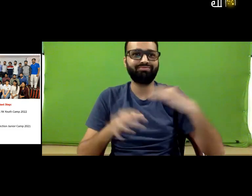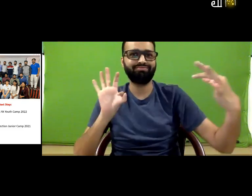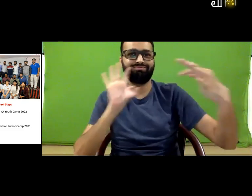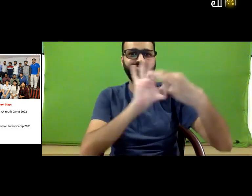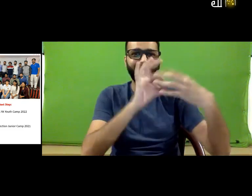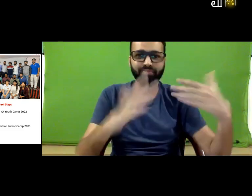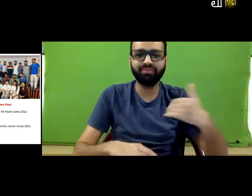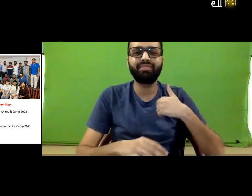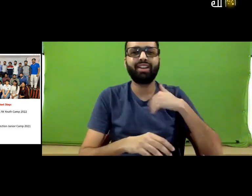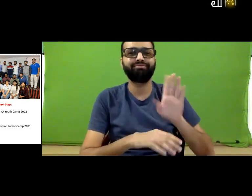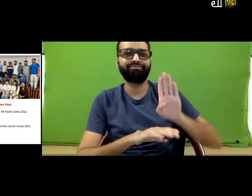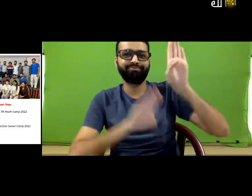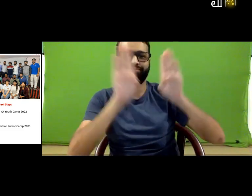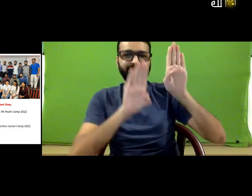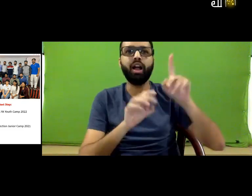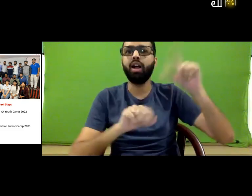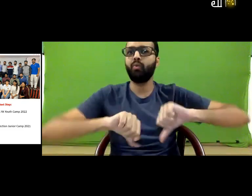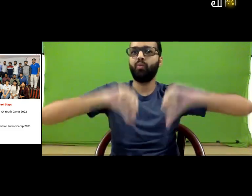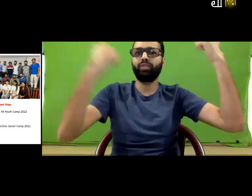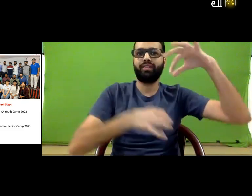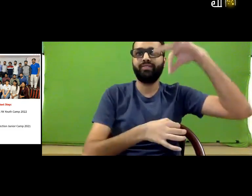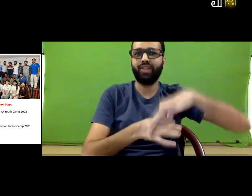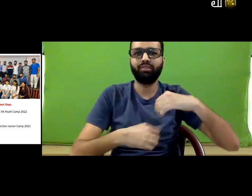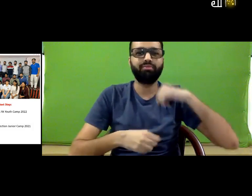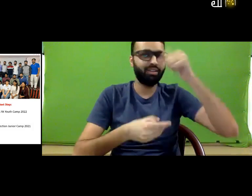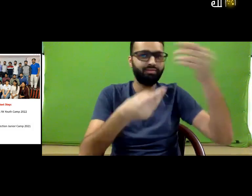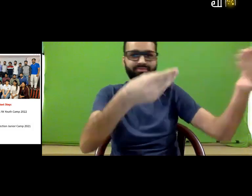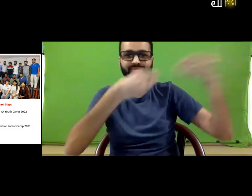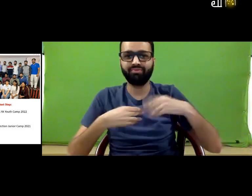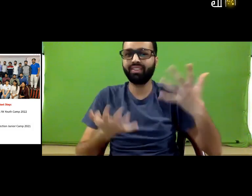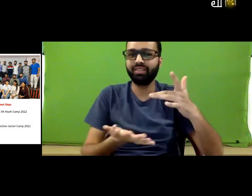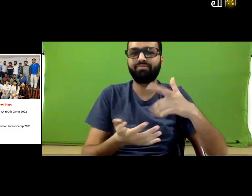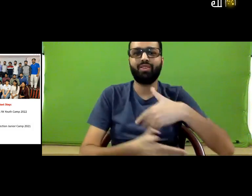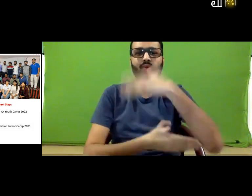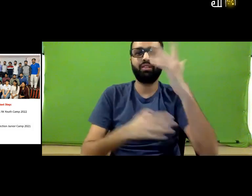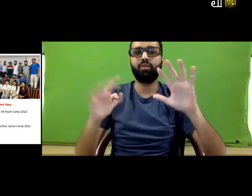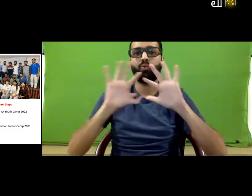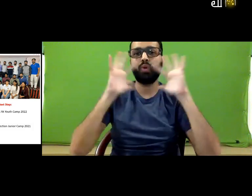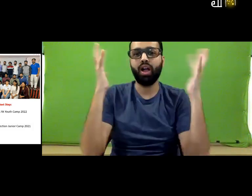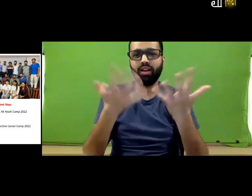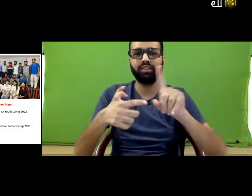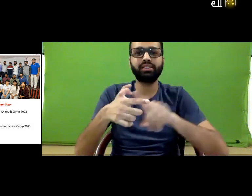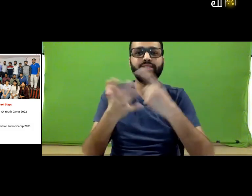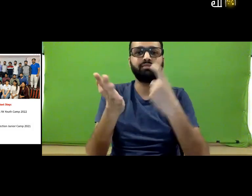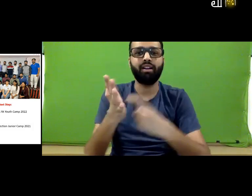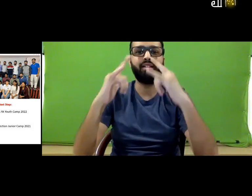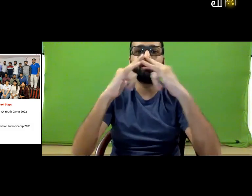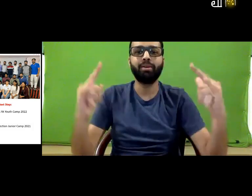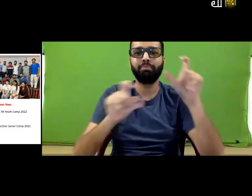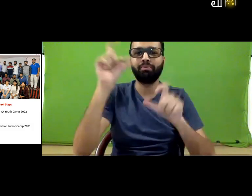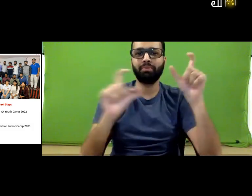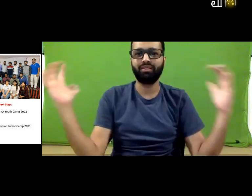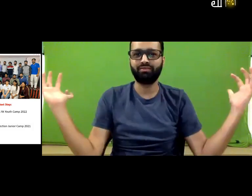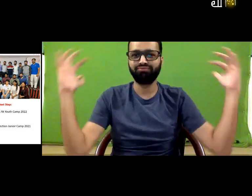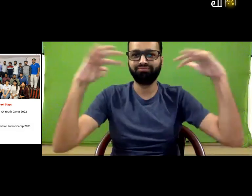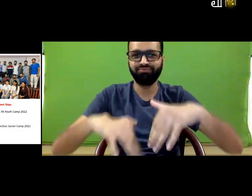come. With WFDS, I have been going to their organizations, and by voting, I am the